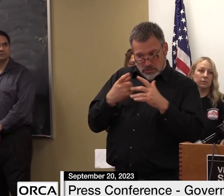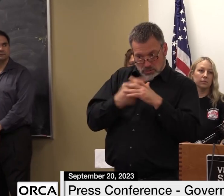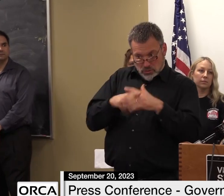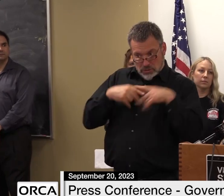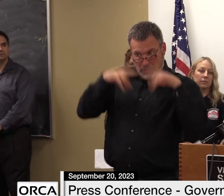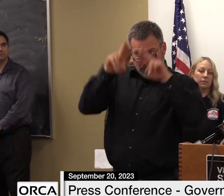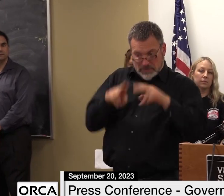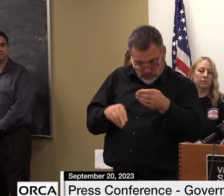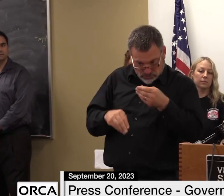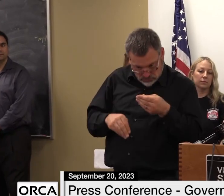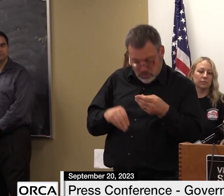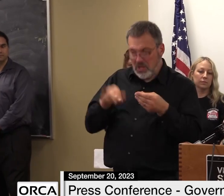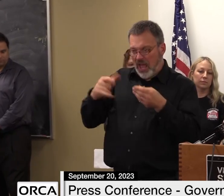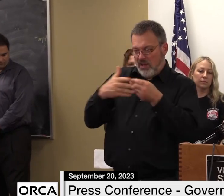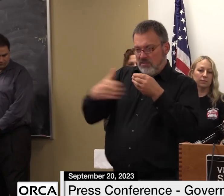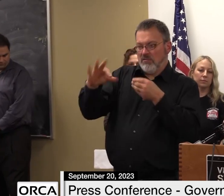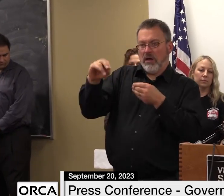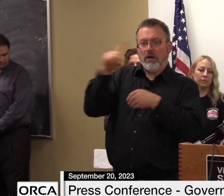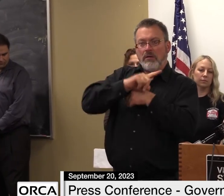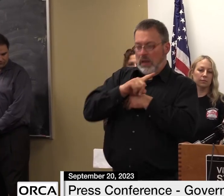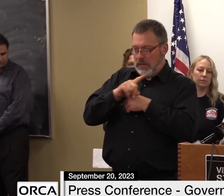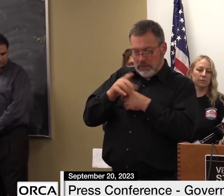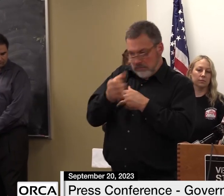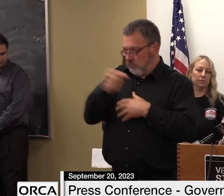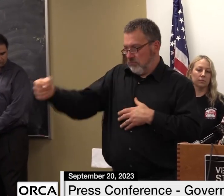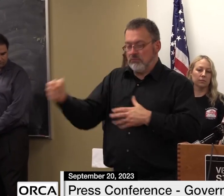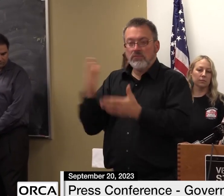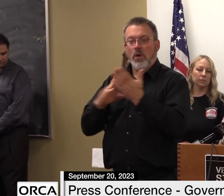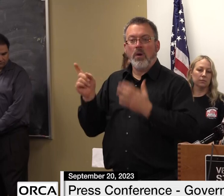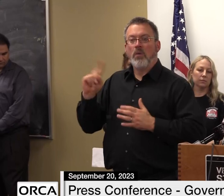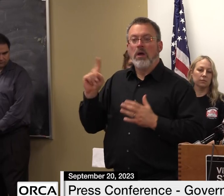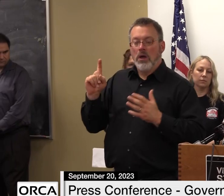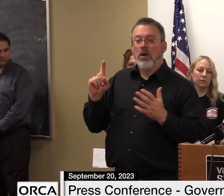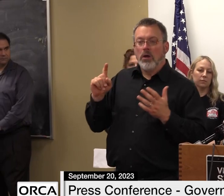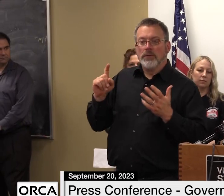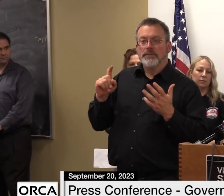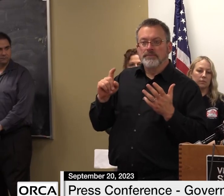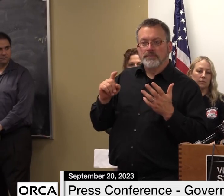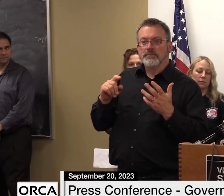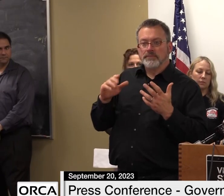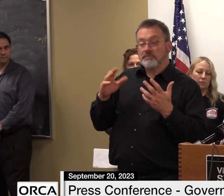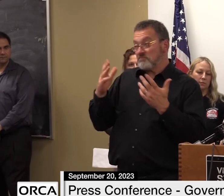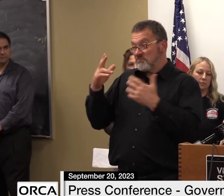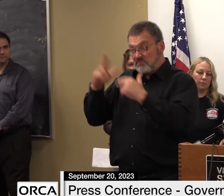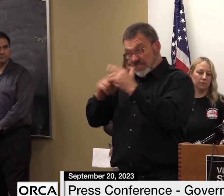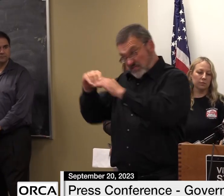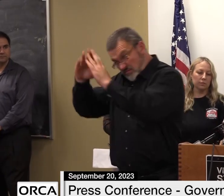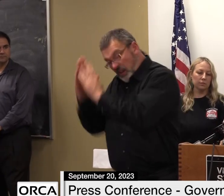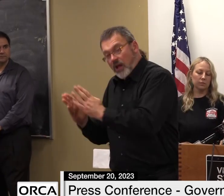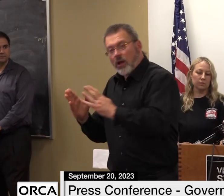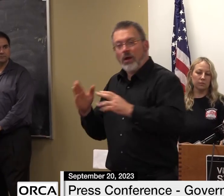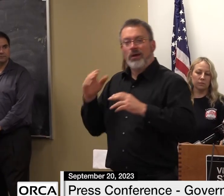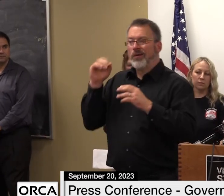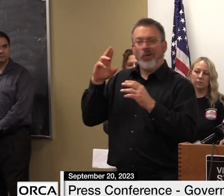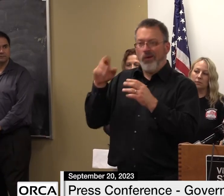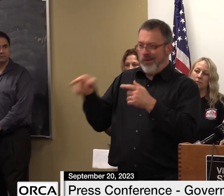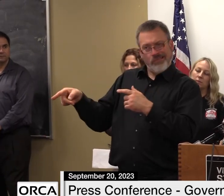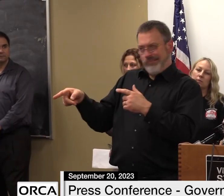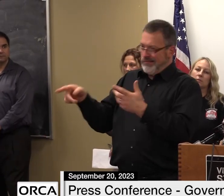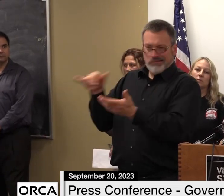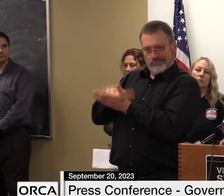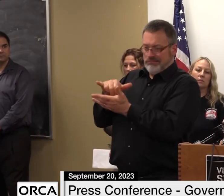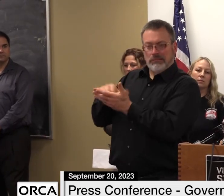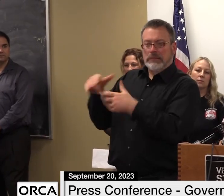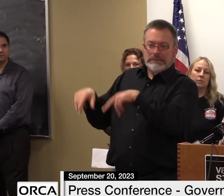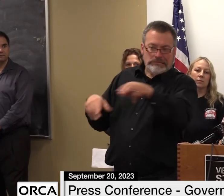There are always challenges, right? You know, for infrastructure, anybody who's ever been involved in building a house, you realize that there are challenges here, but that's our goal. We,